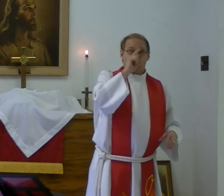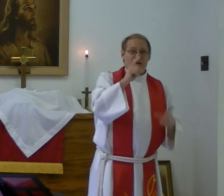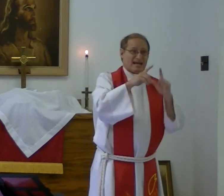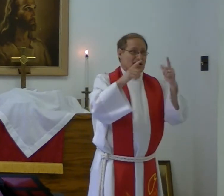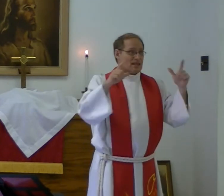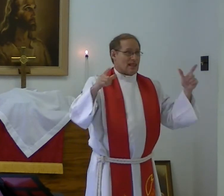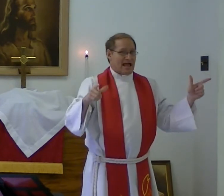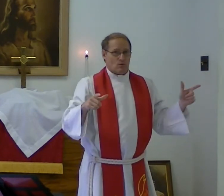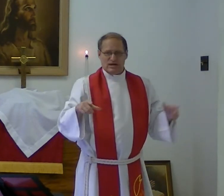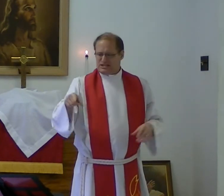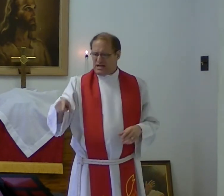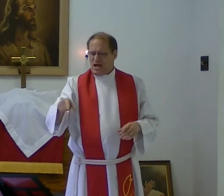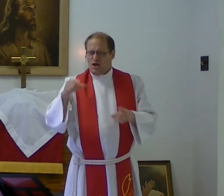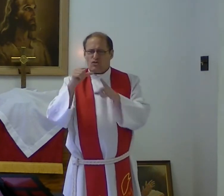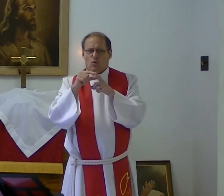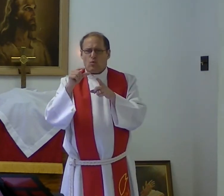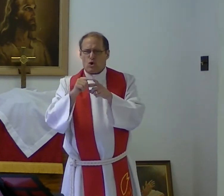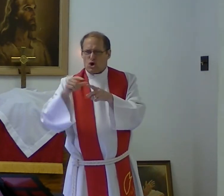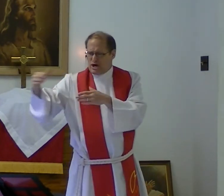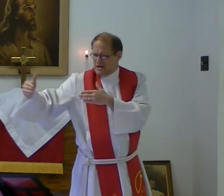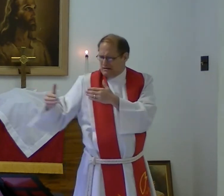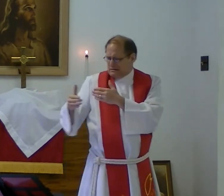Greek language, the word...